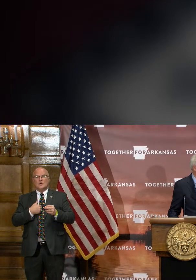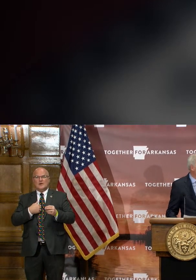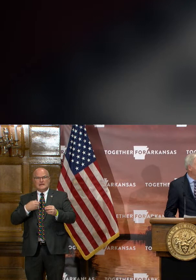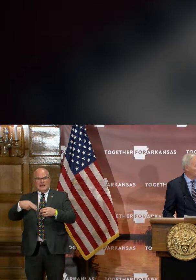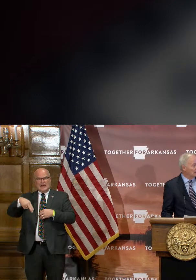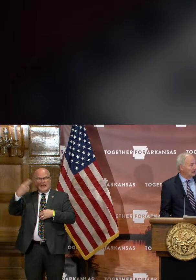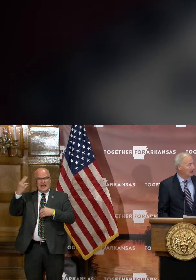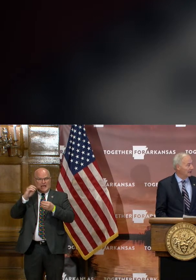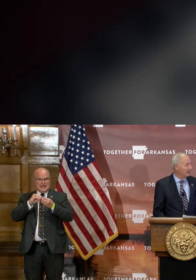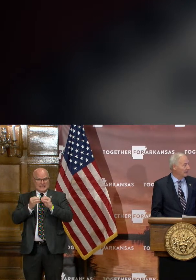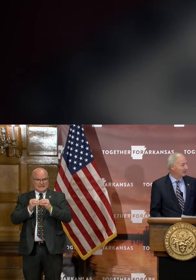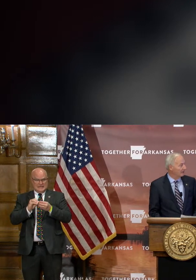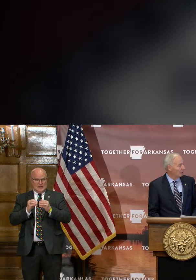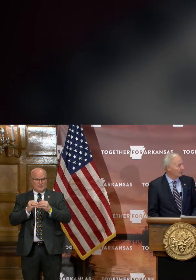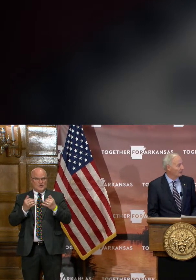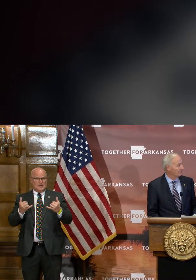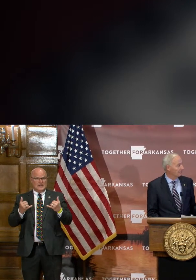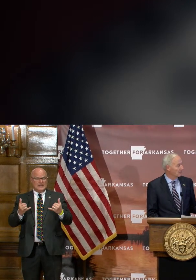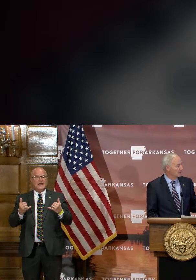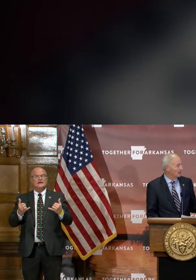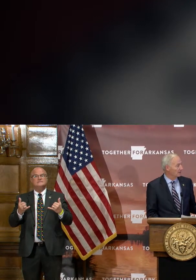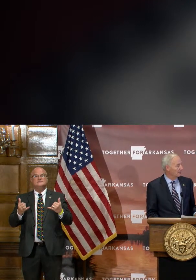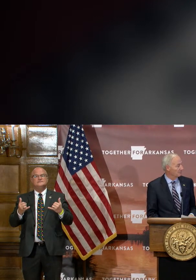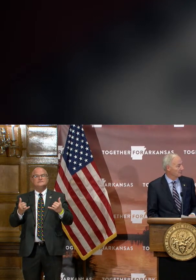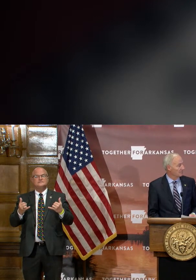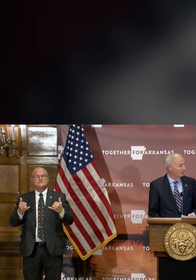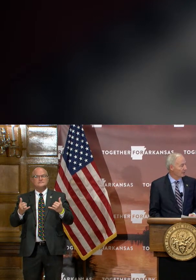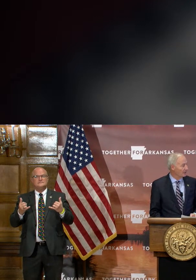very high number. Over